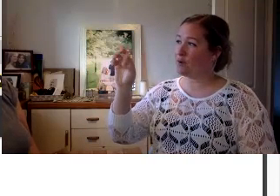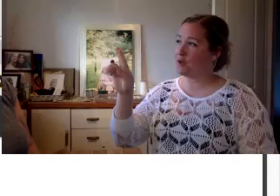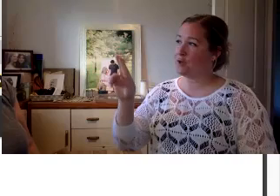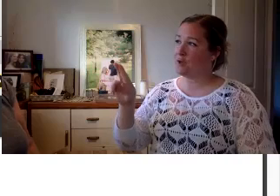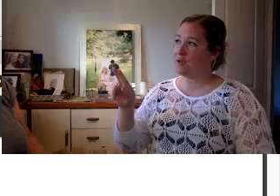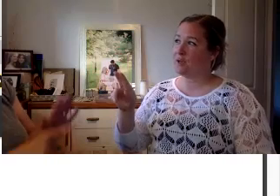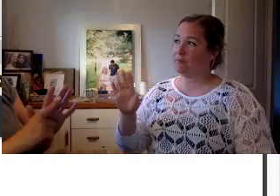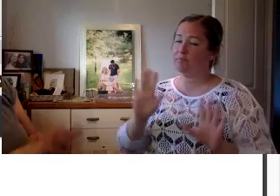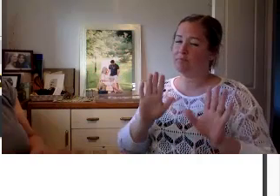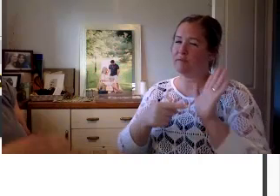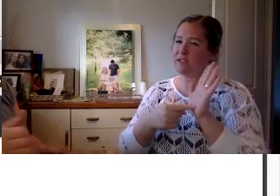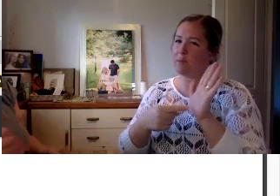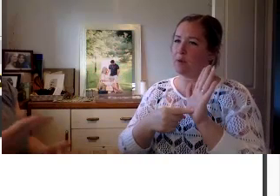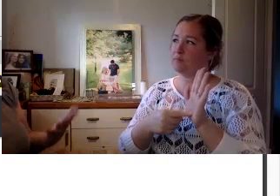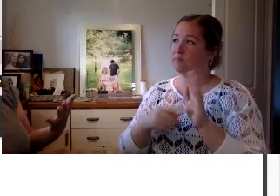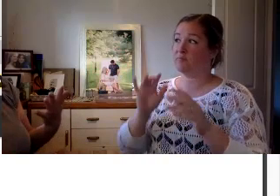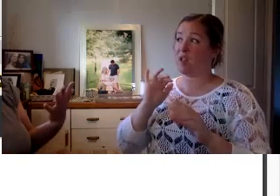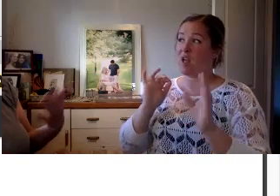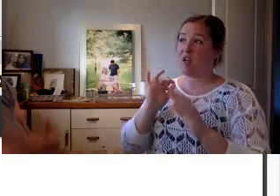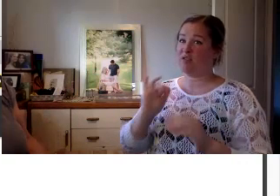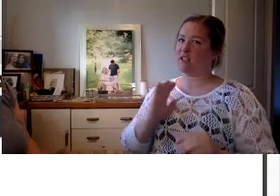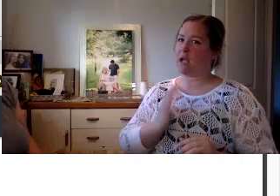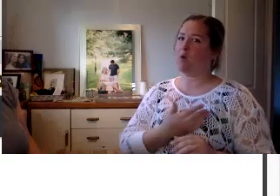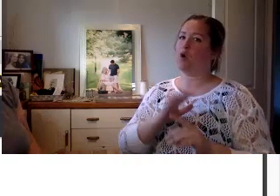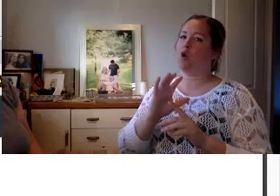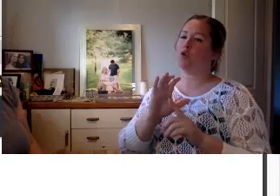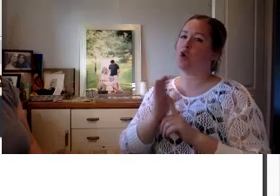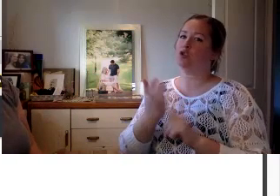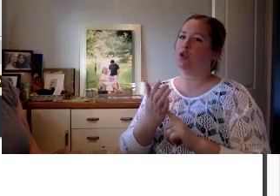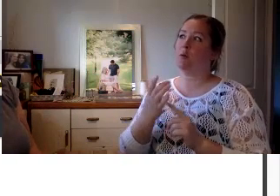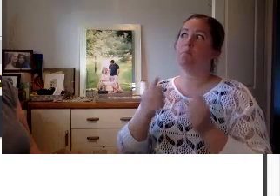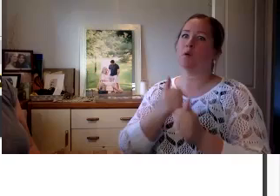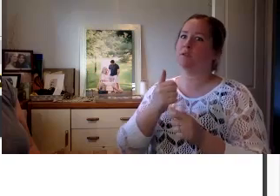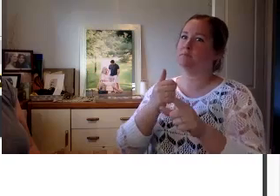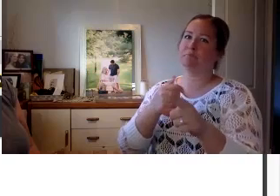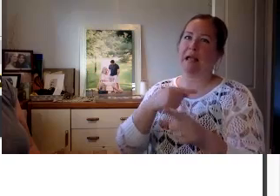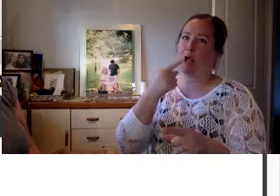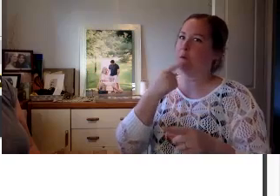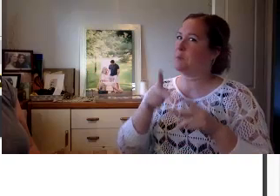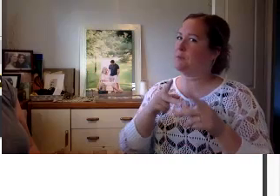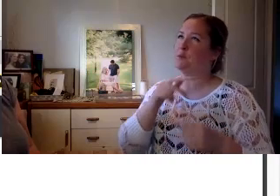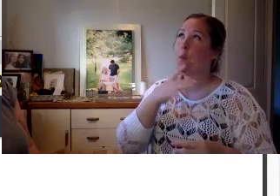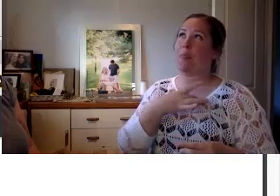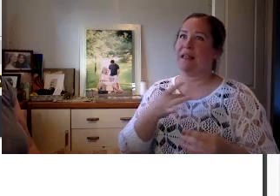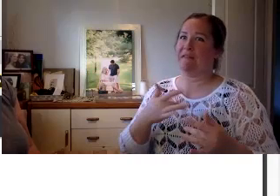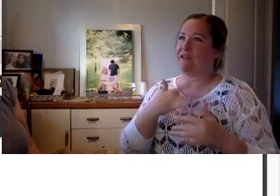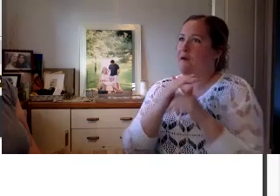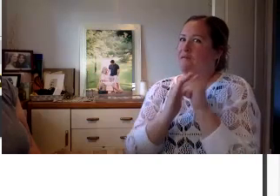For CN Tower, let me show you a fun sign for CN Tower. Our culture, the deaf culture really